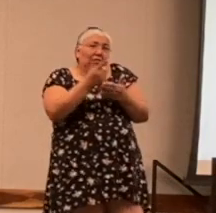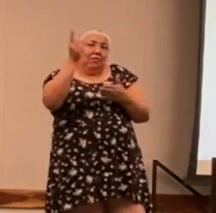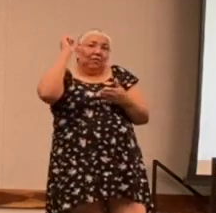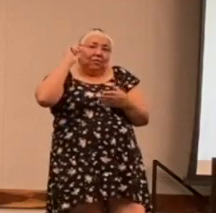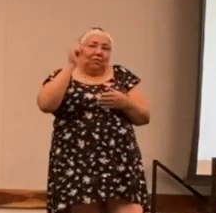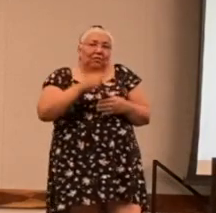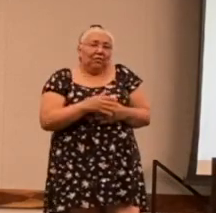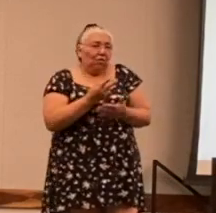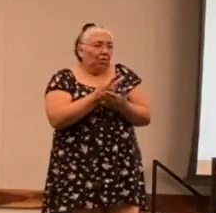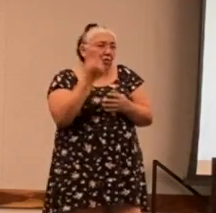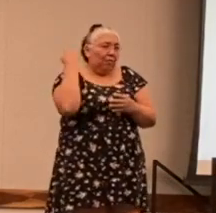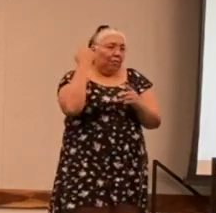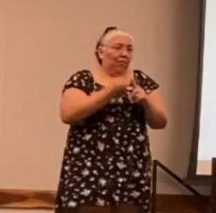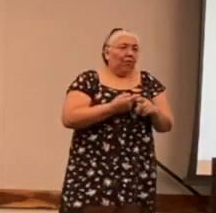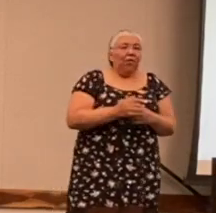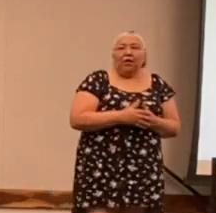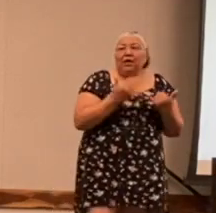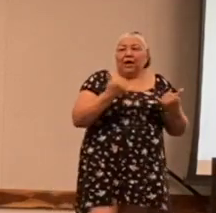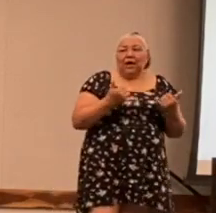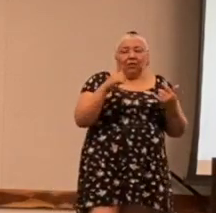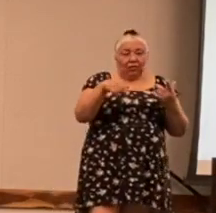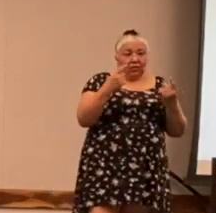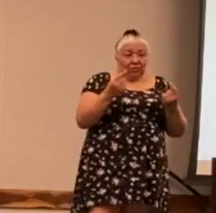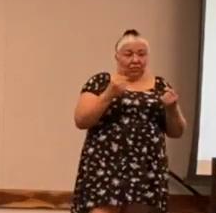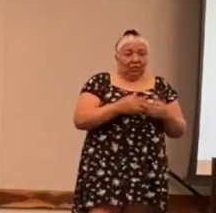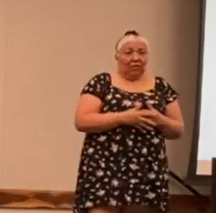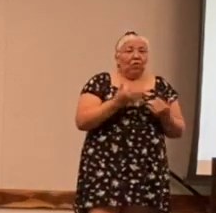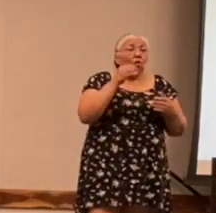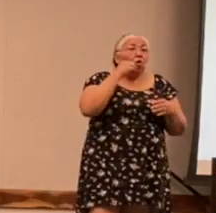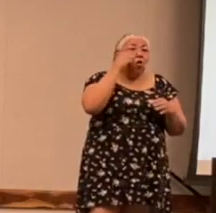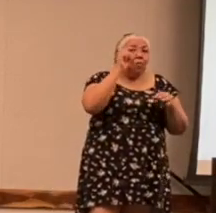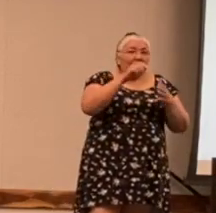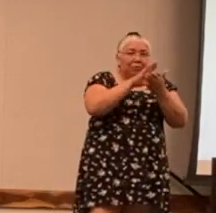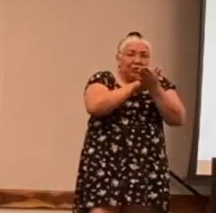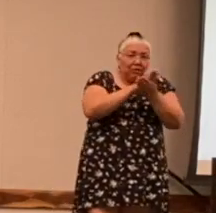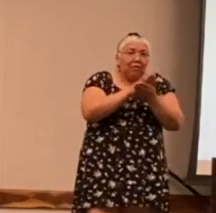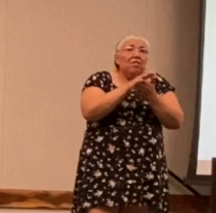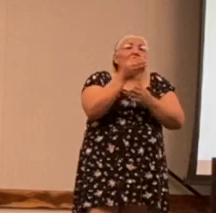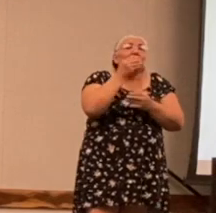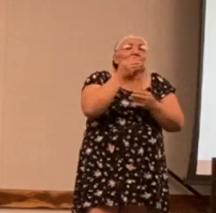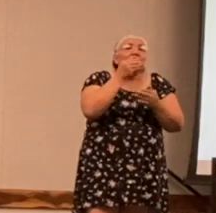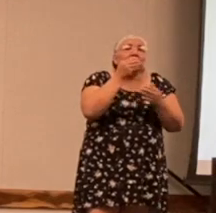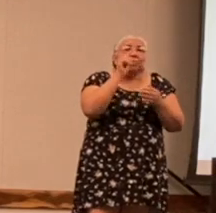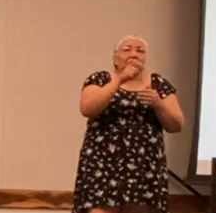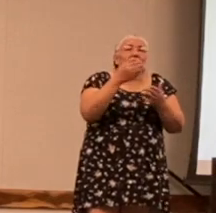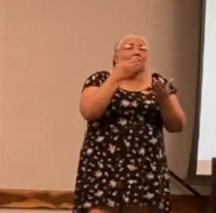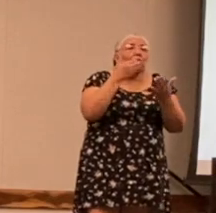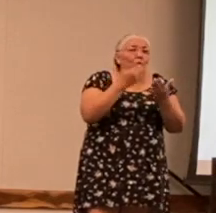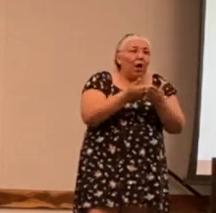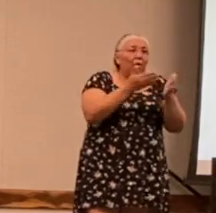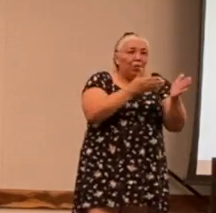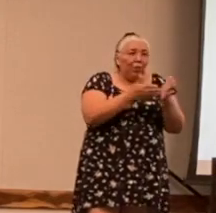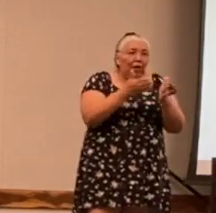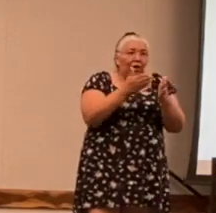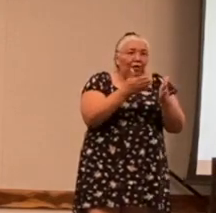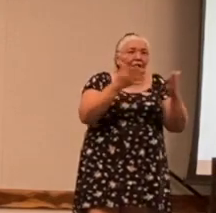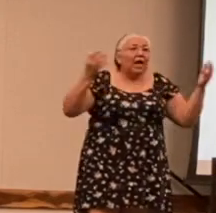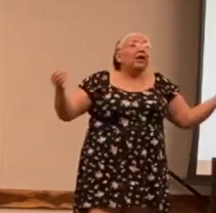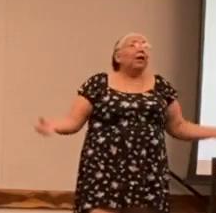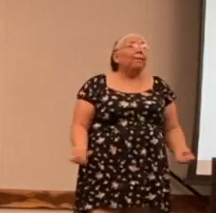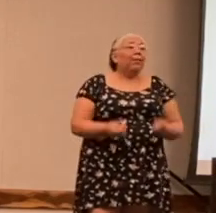going to look under the stairs? Right? But here you are. So the home must be spotless. The food must be well prepared and